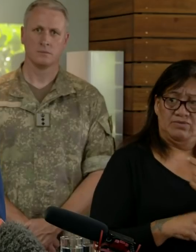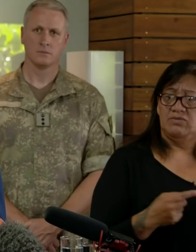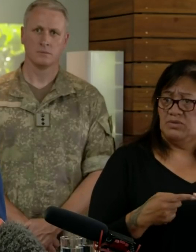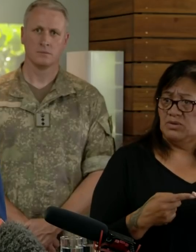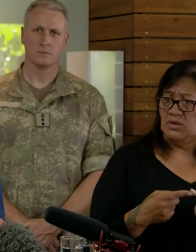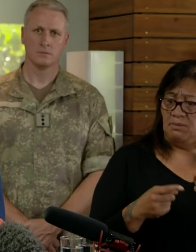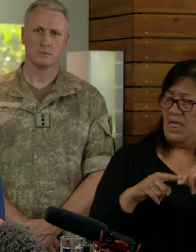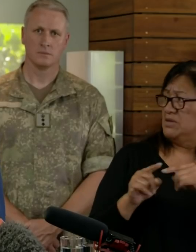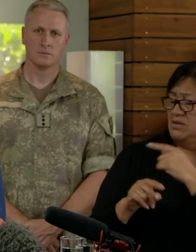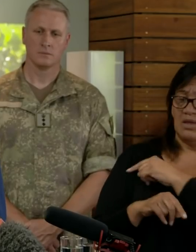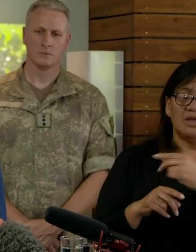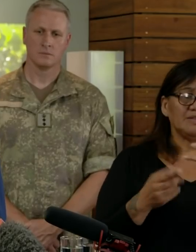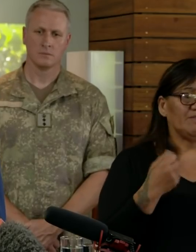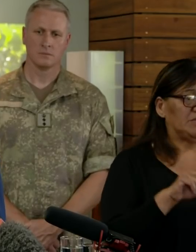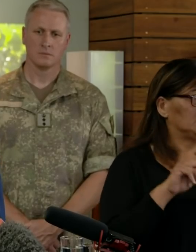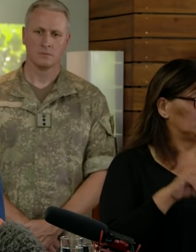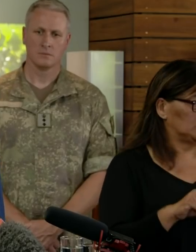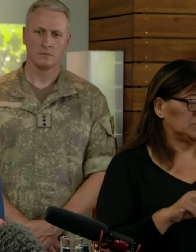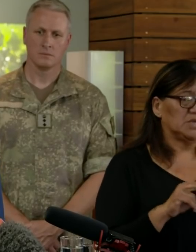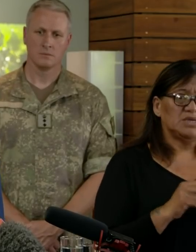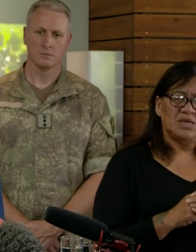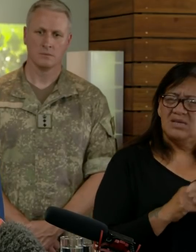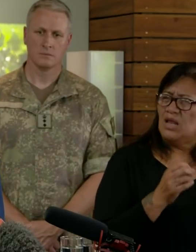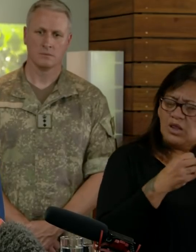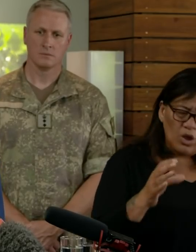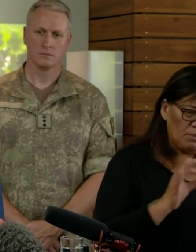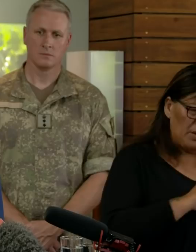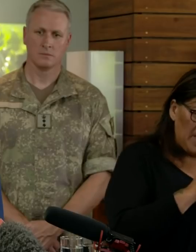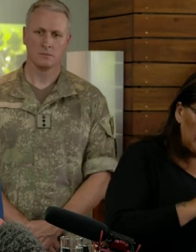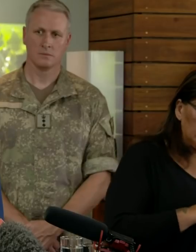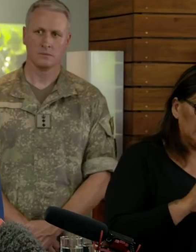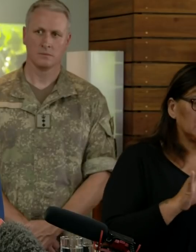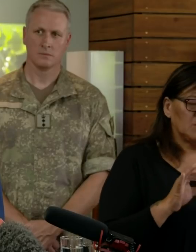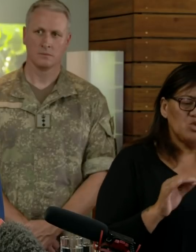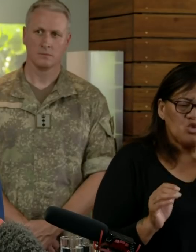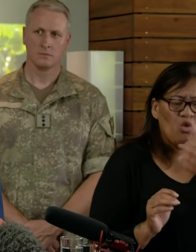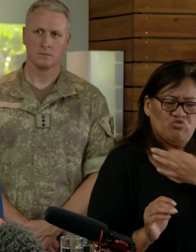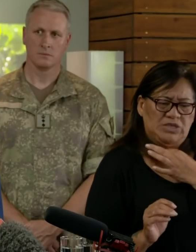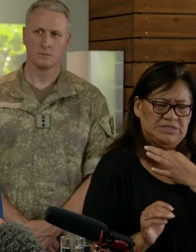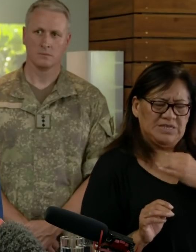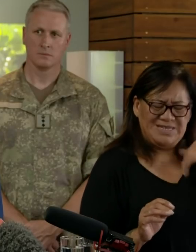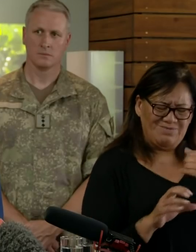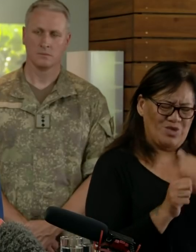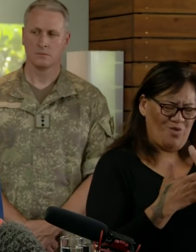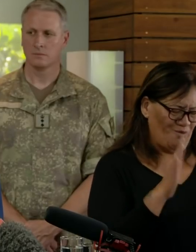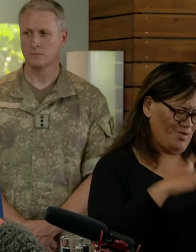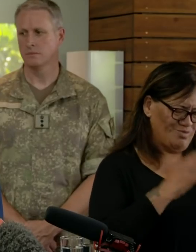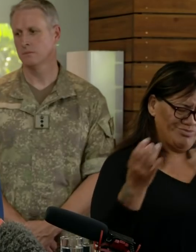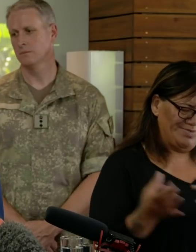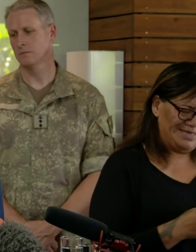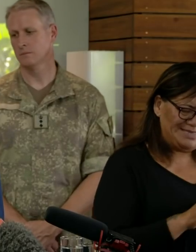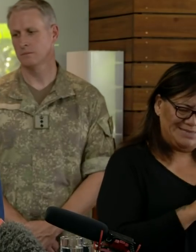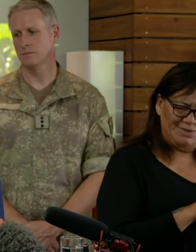and Ryan, there's a lot of planning and there is some risk. It takes real preparation and